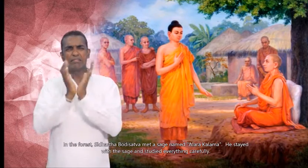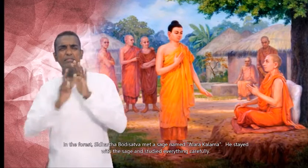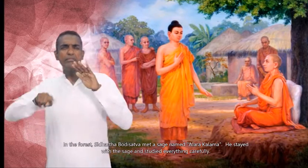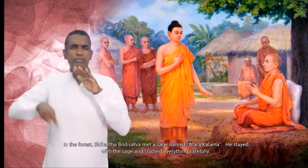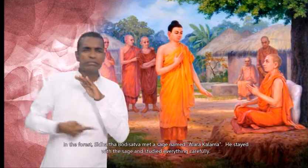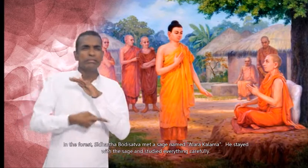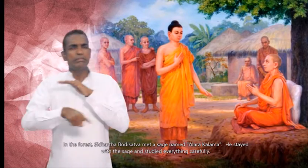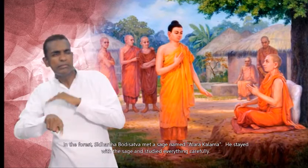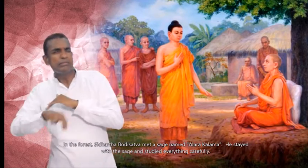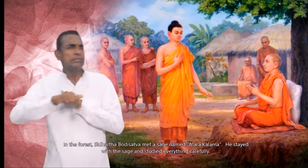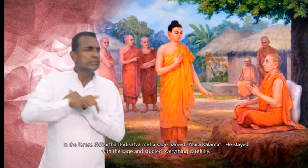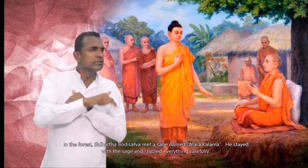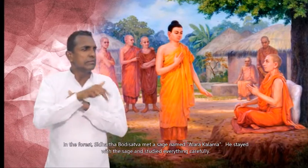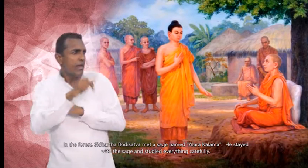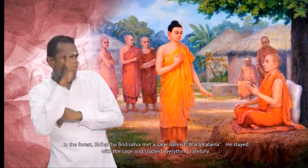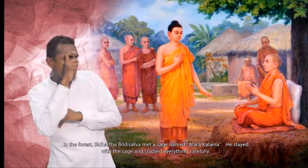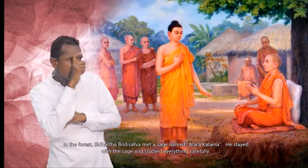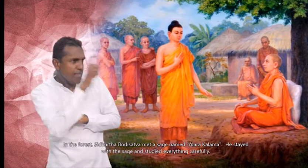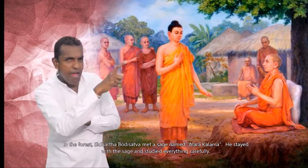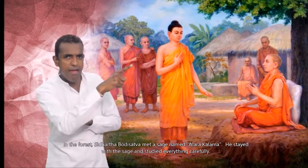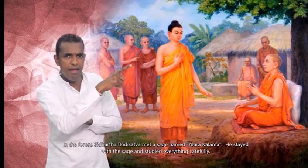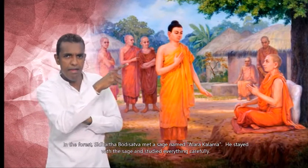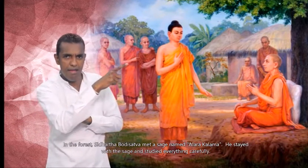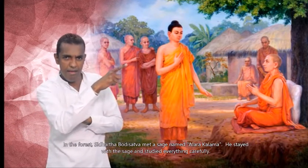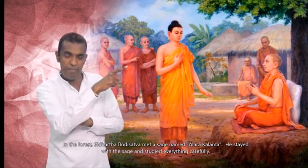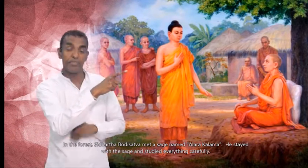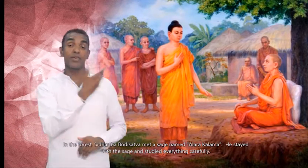the sage and studied everything carefully.